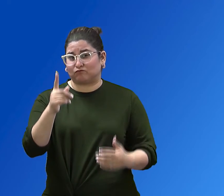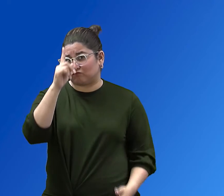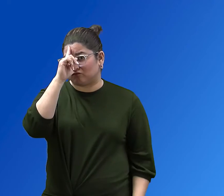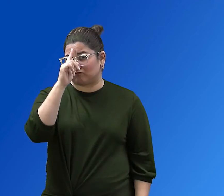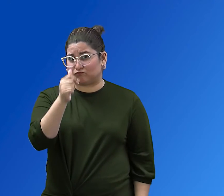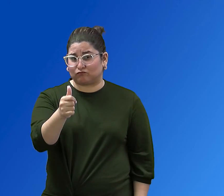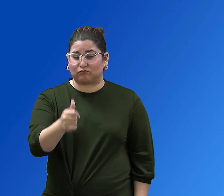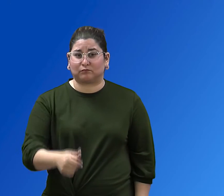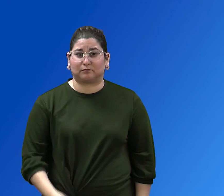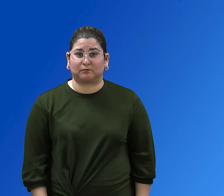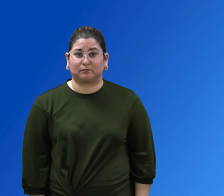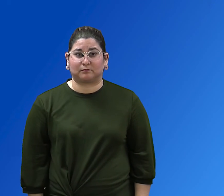vaccine.